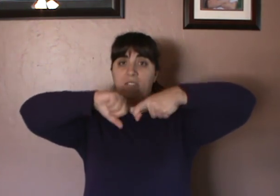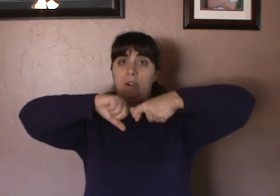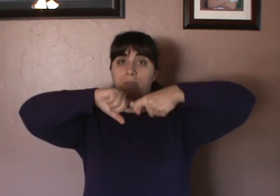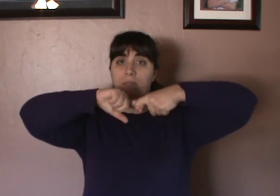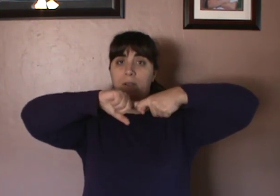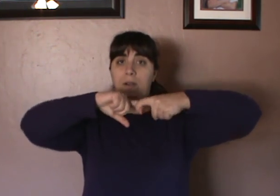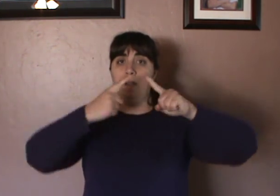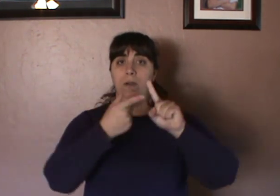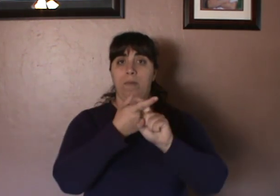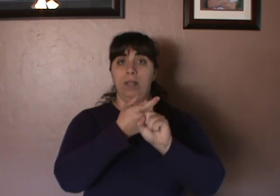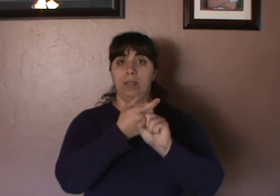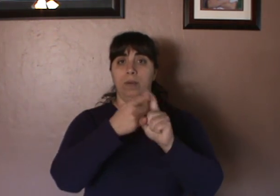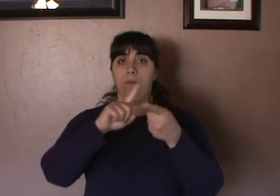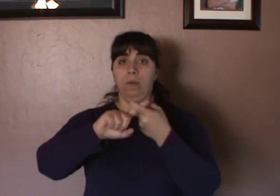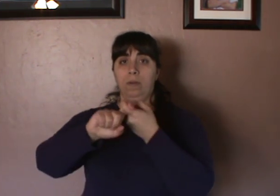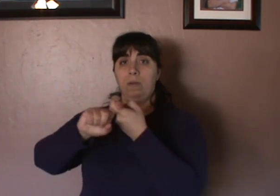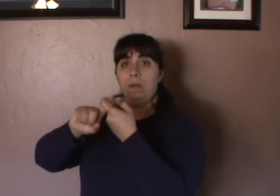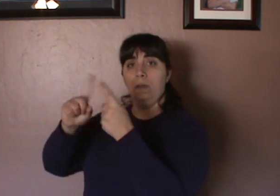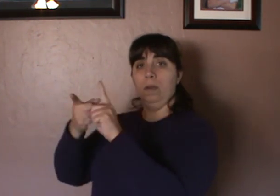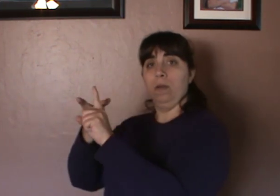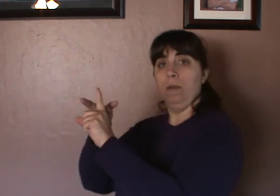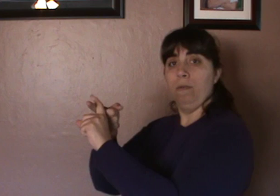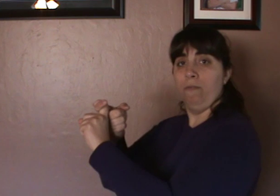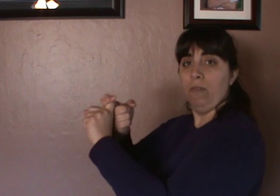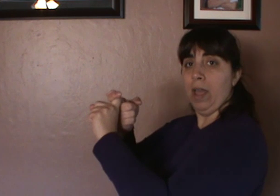finger to finger, right? So, friend,